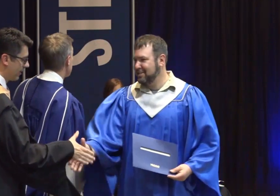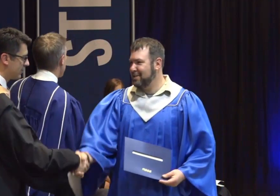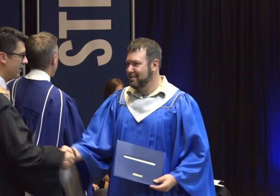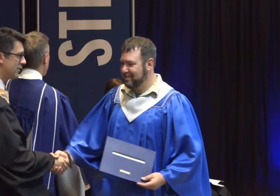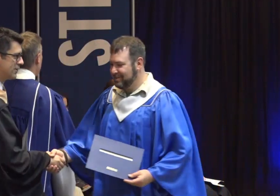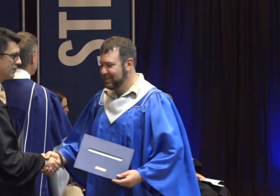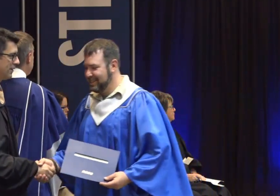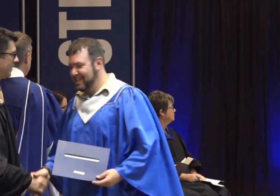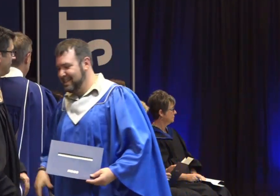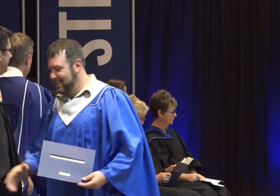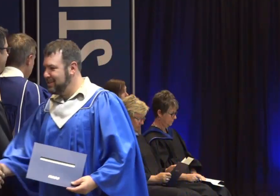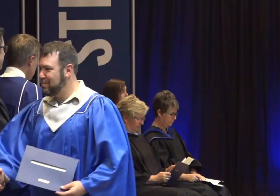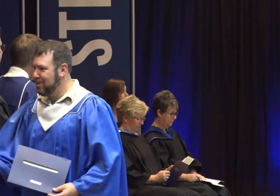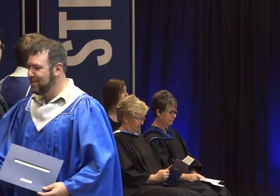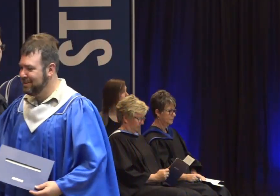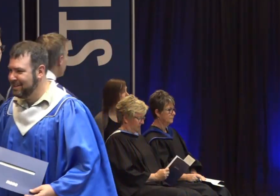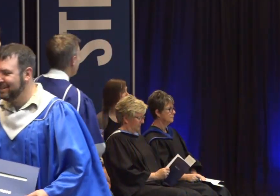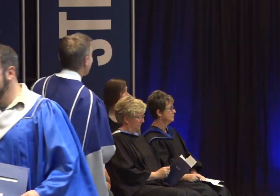Nancy Vaughn.